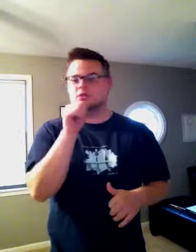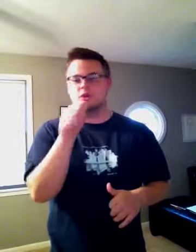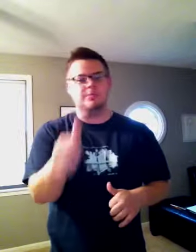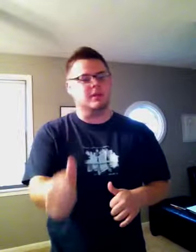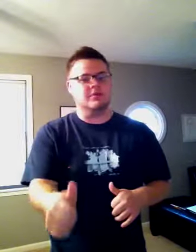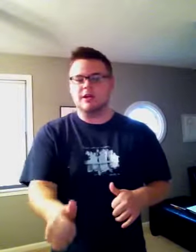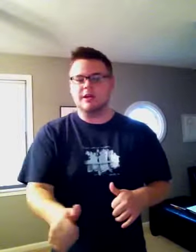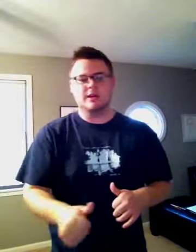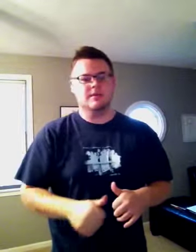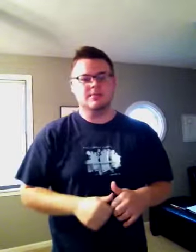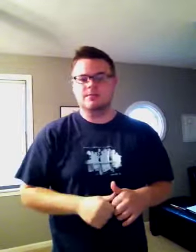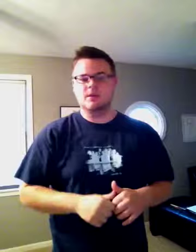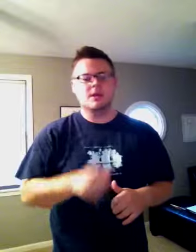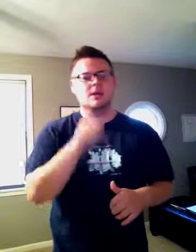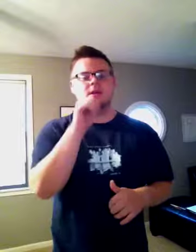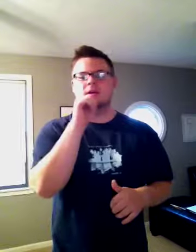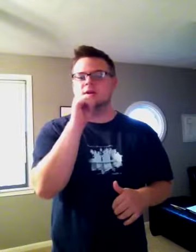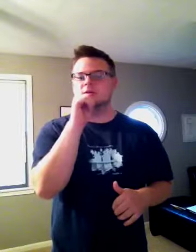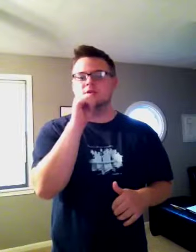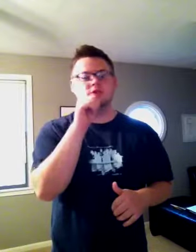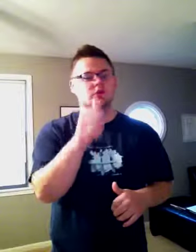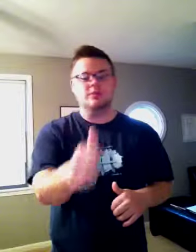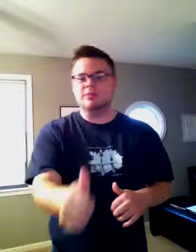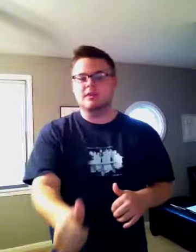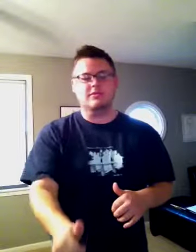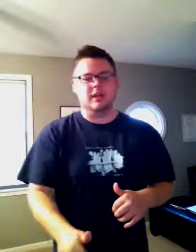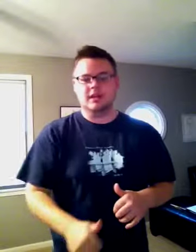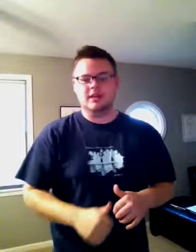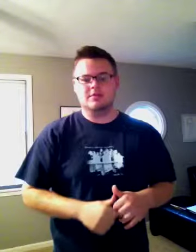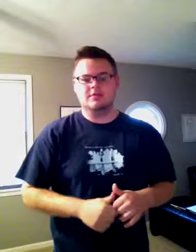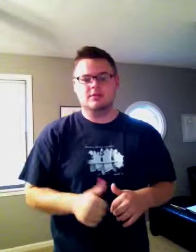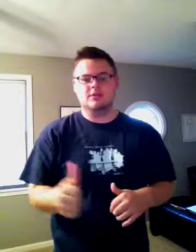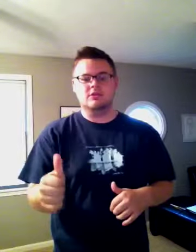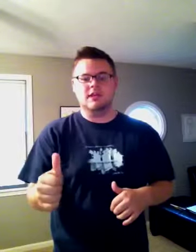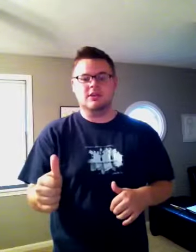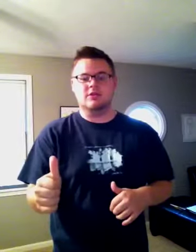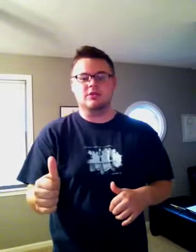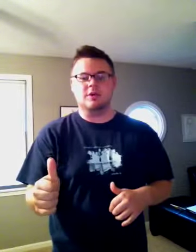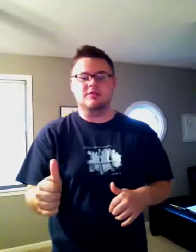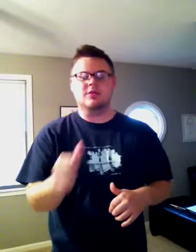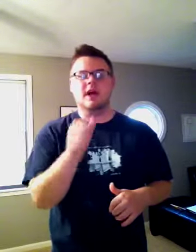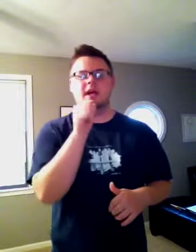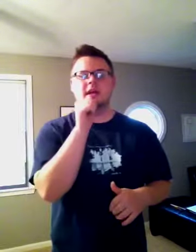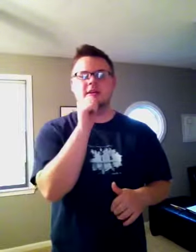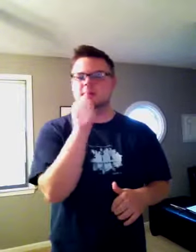Don't be afraid. Don't be afraid. And just take your thumb of your right hand.